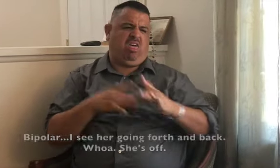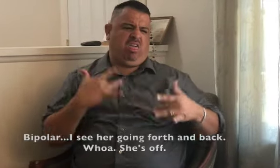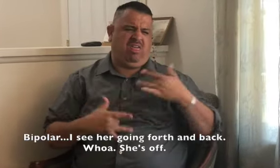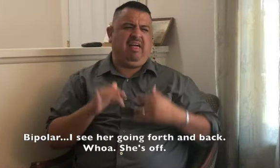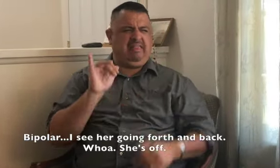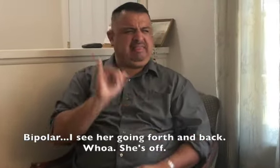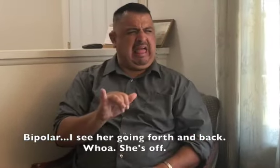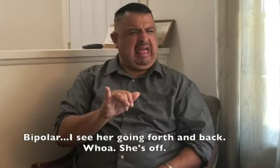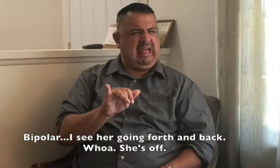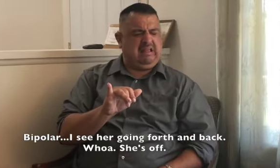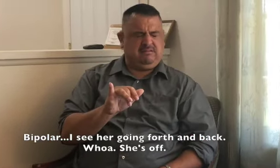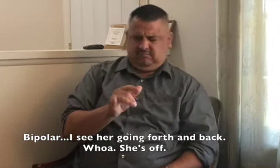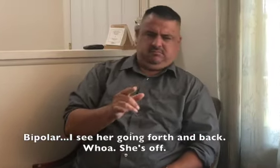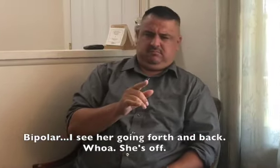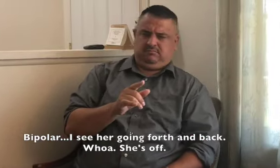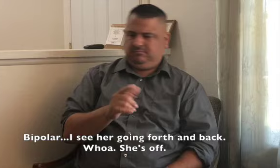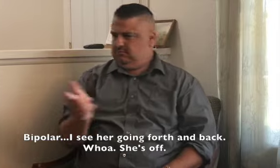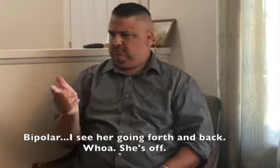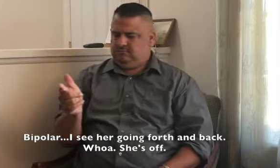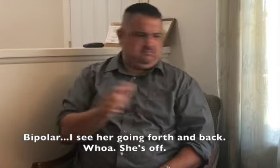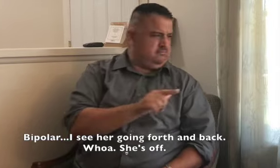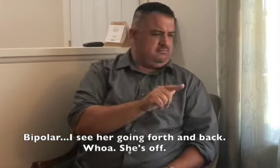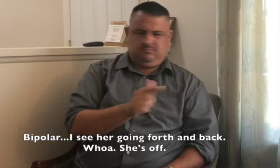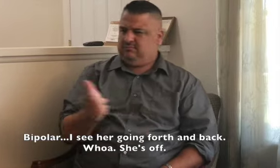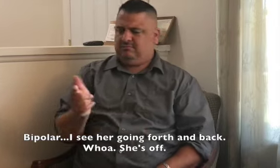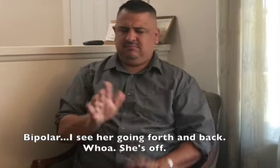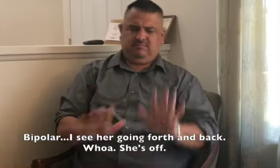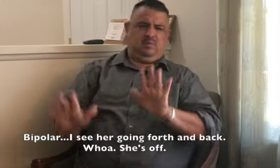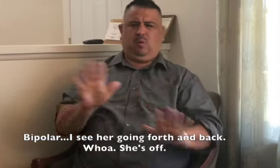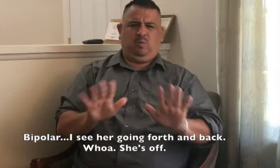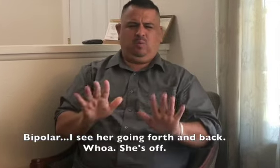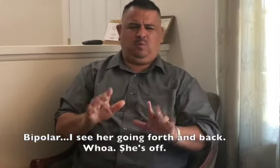down. Eventually, that bipolar, I could see her going back and forth. Whoa, she was off.